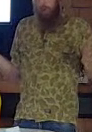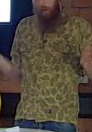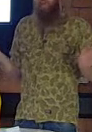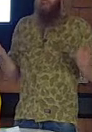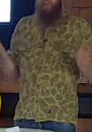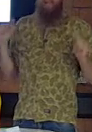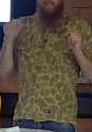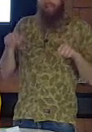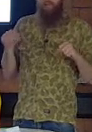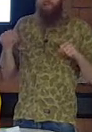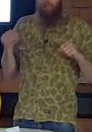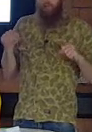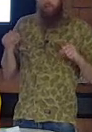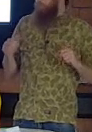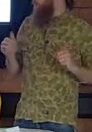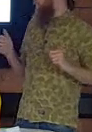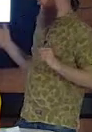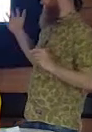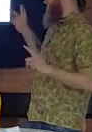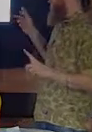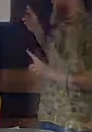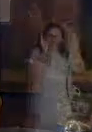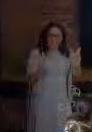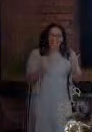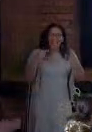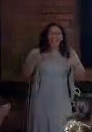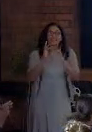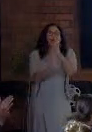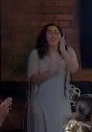warm online and in the building welcome to Camille.